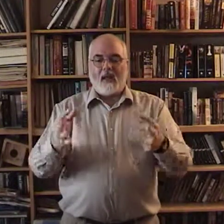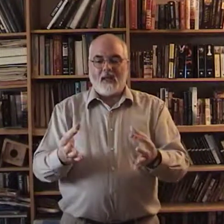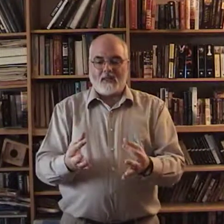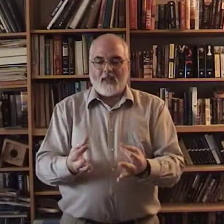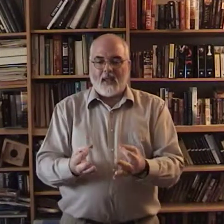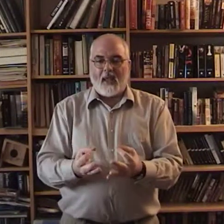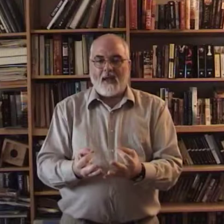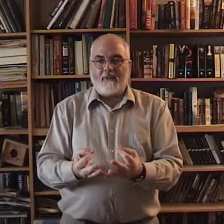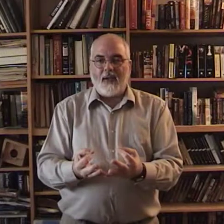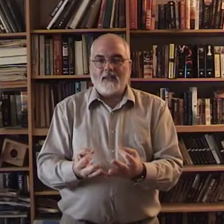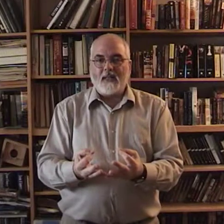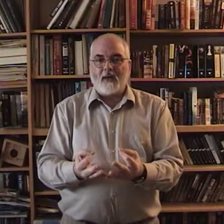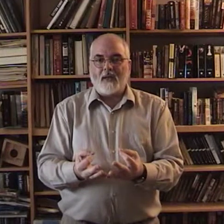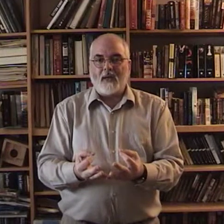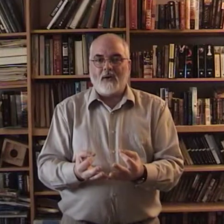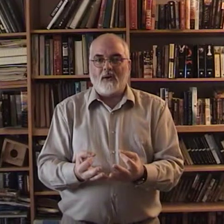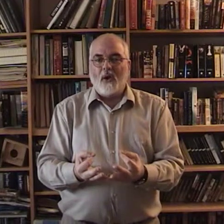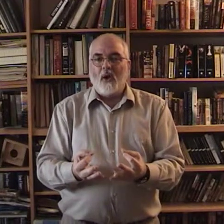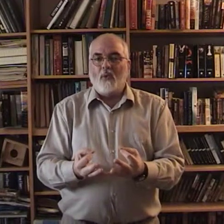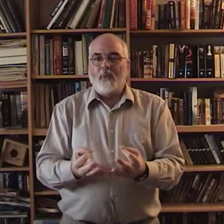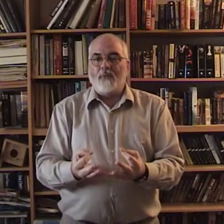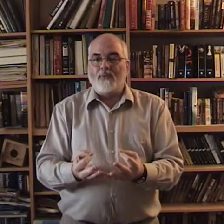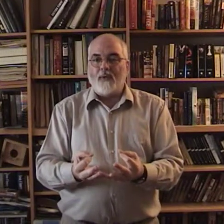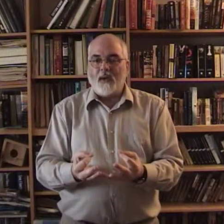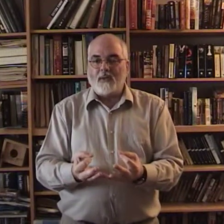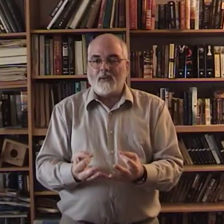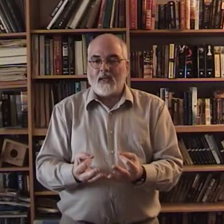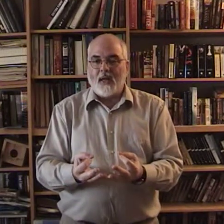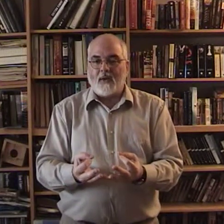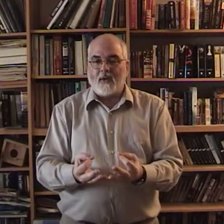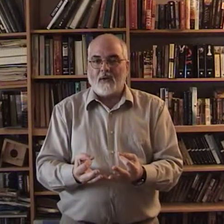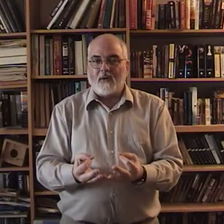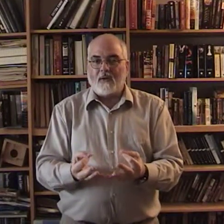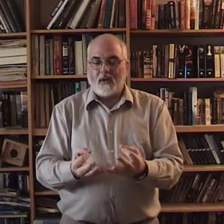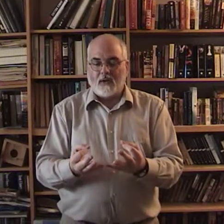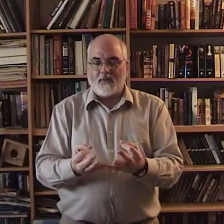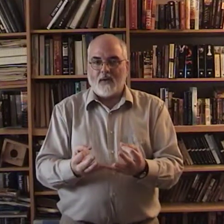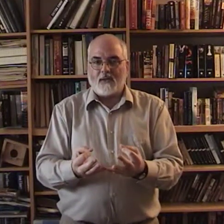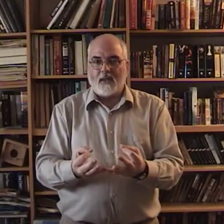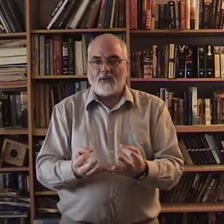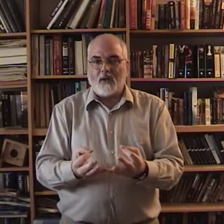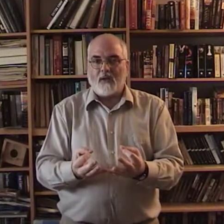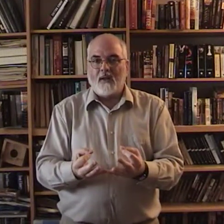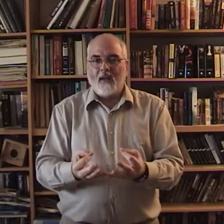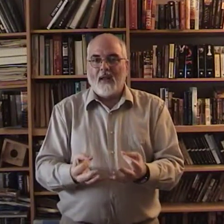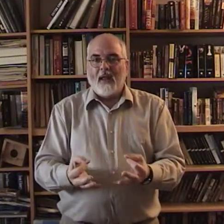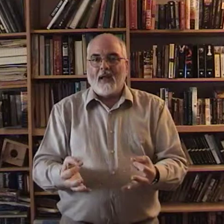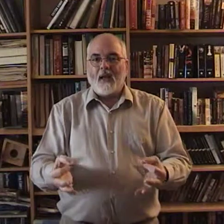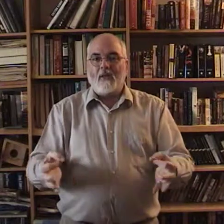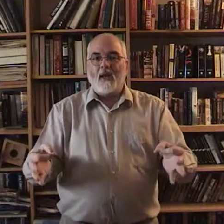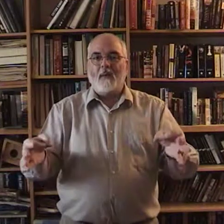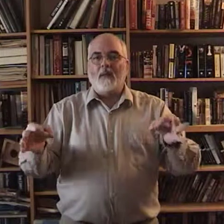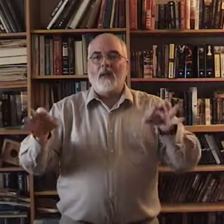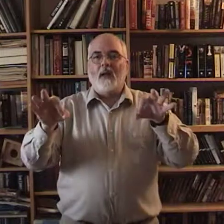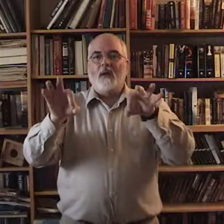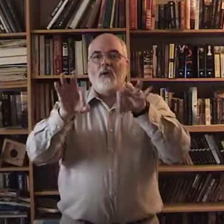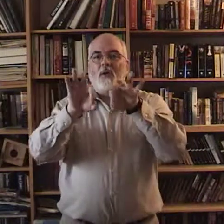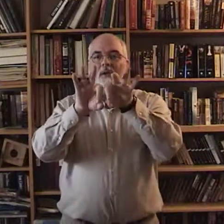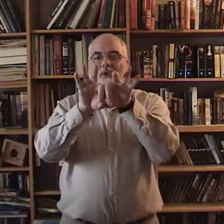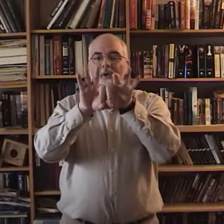It's F hands down here with your fingers together, your little fingers touching, coming up to where the circles